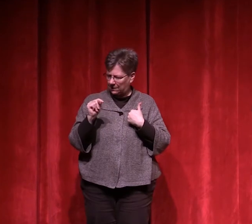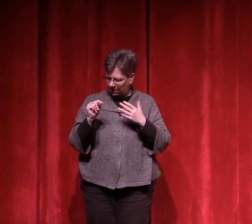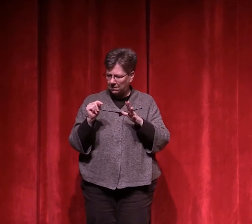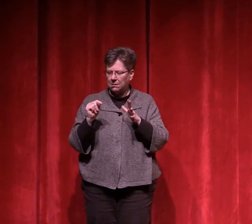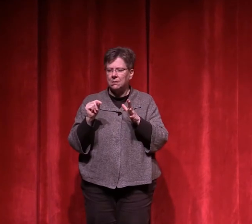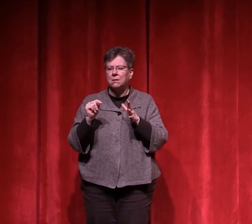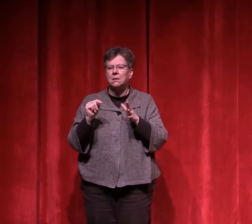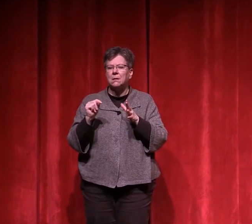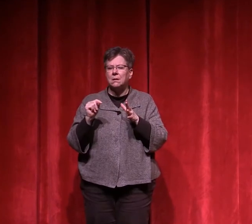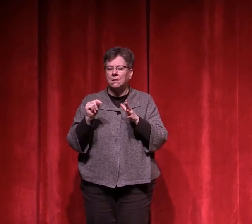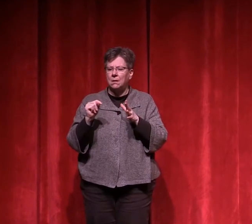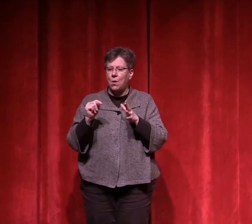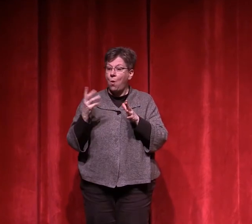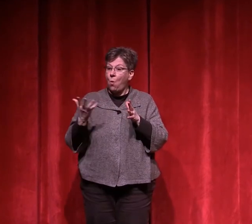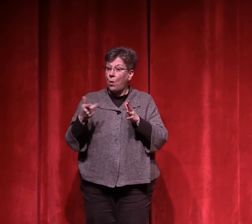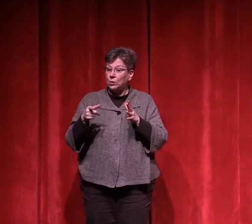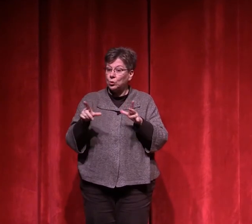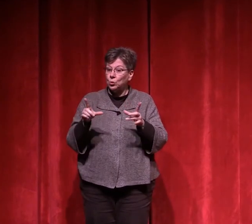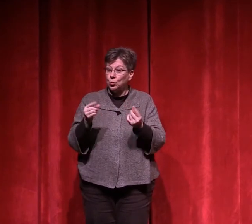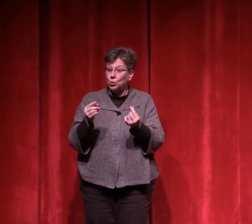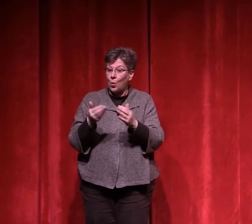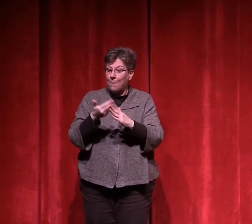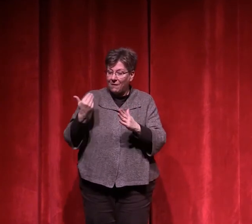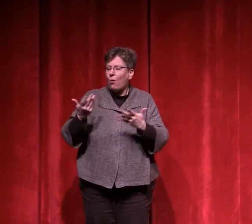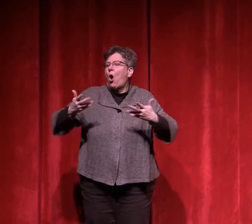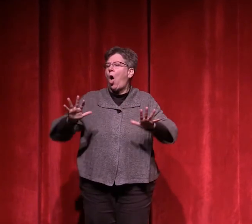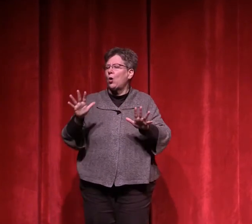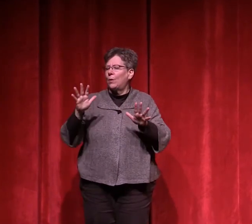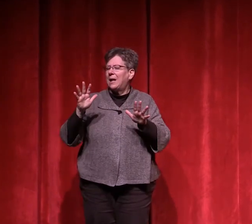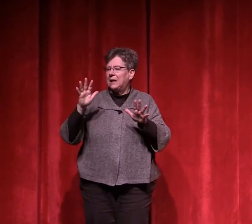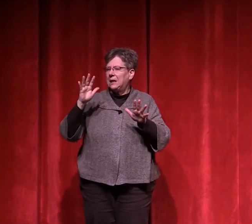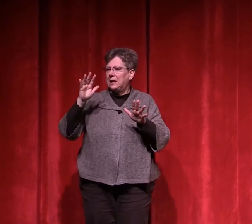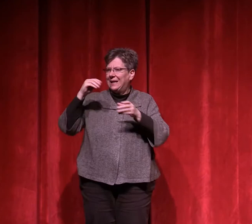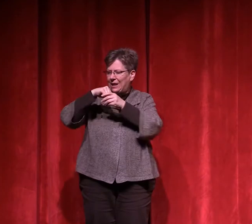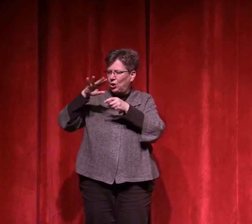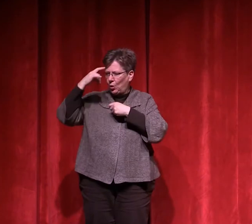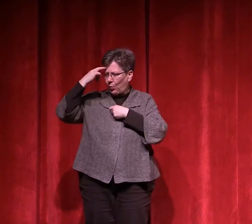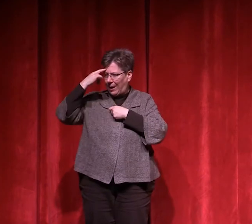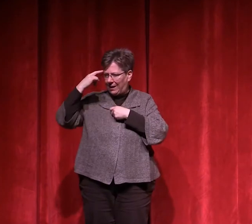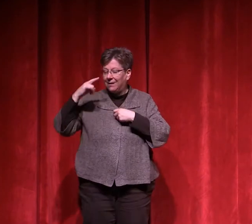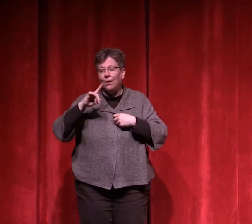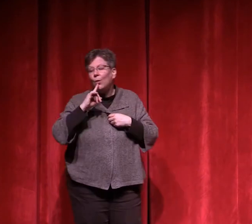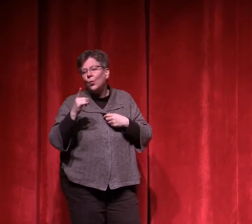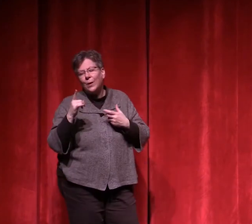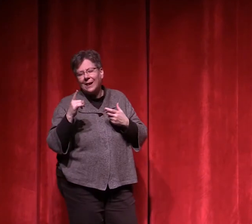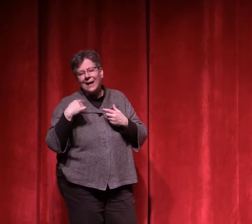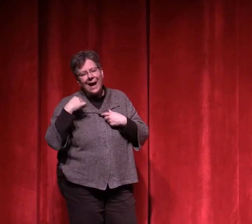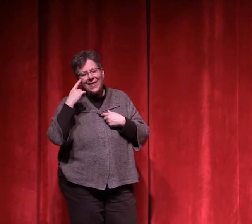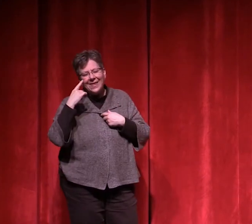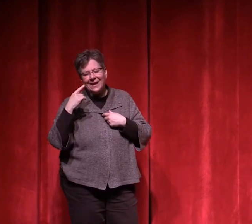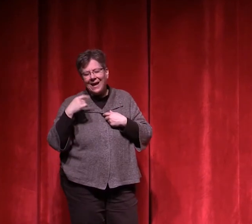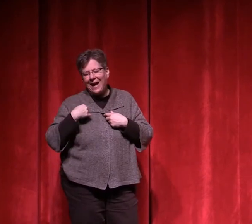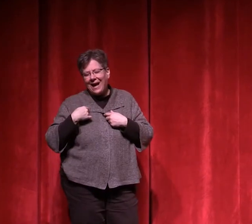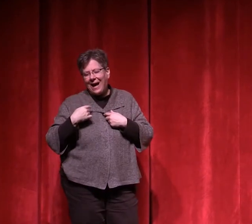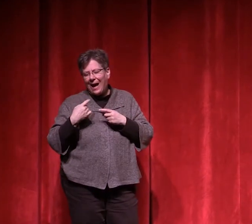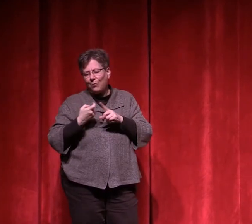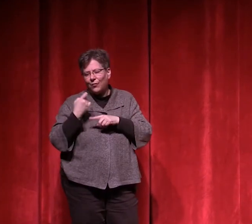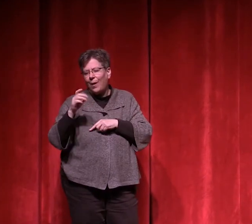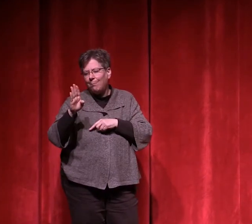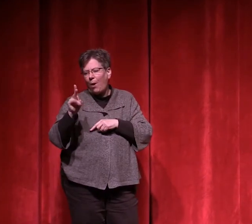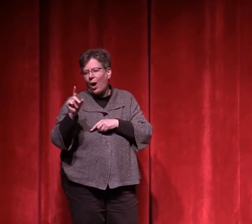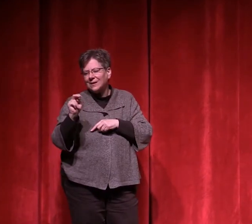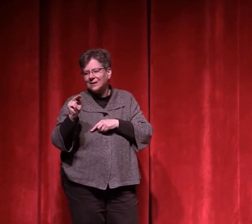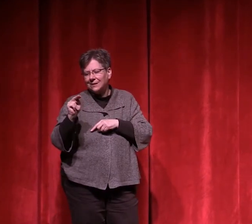our brain. Really, I think I did what I did because I'm from Boston. Yeah, I'm from New England, I'm a